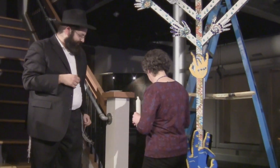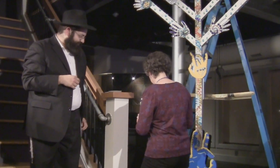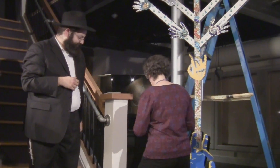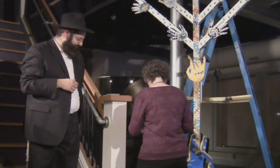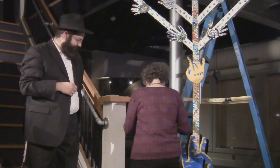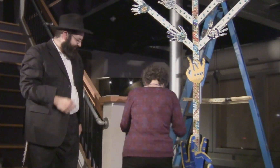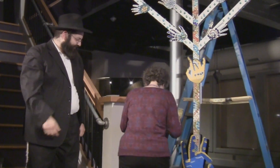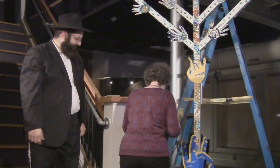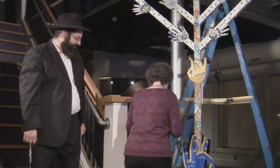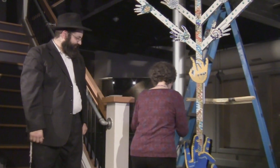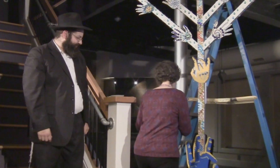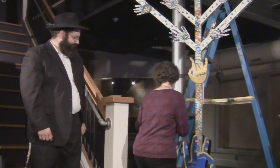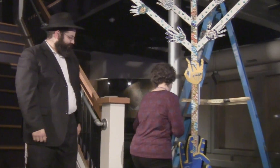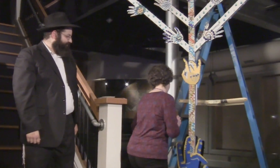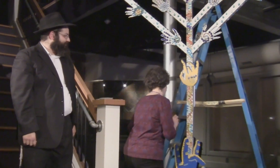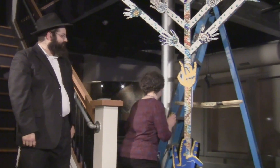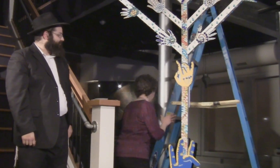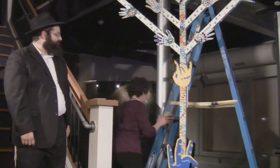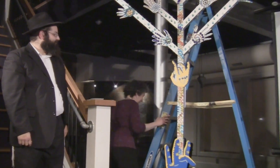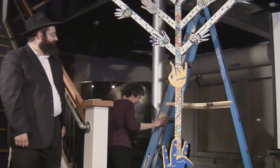You're gonna go up there? All right.